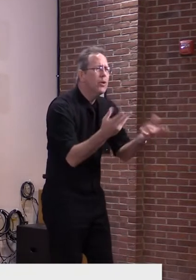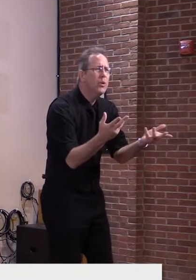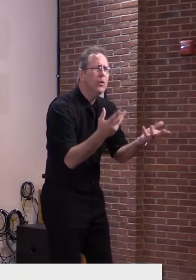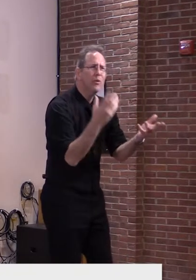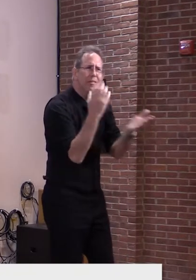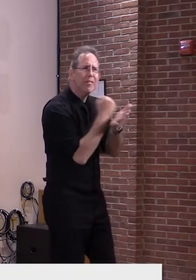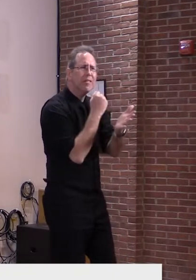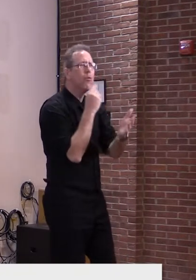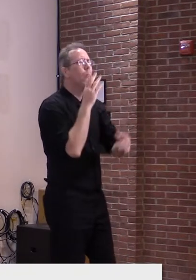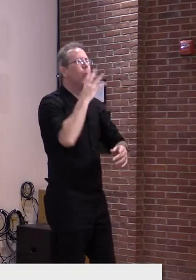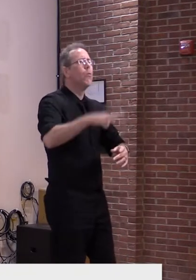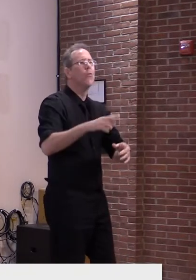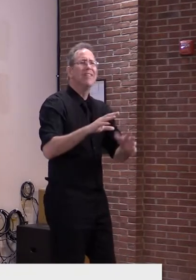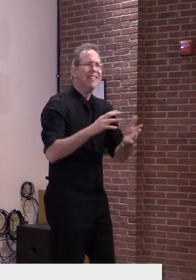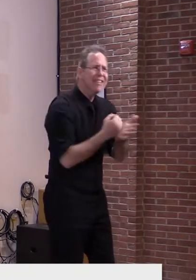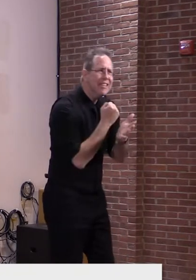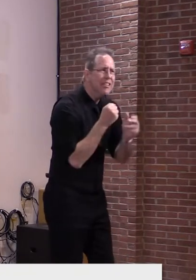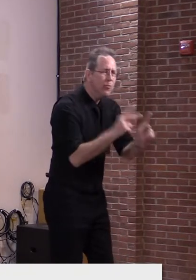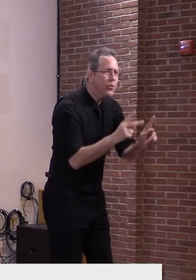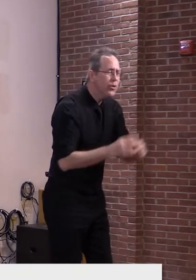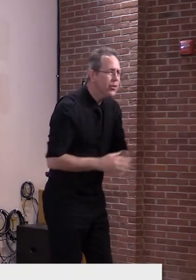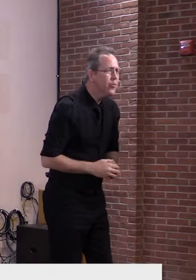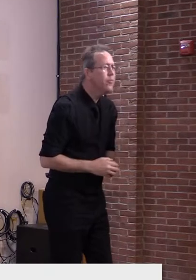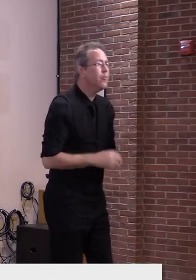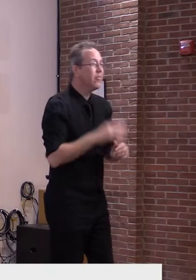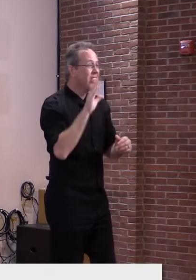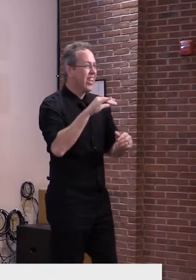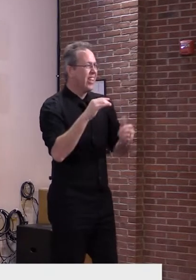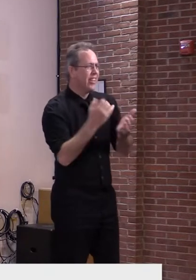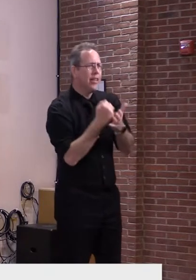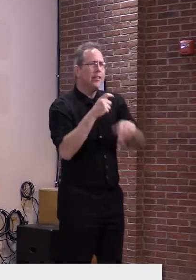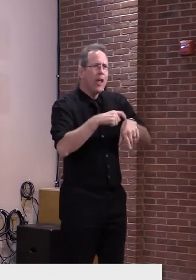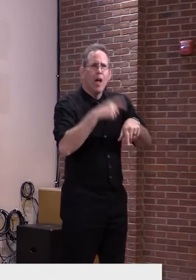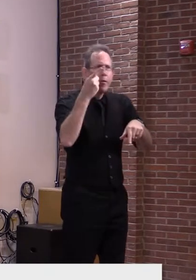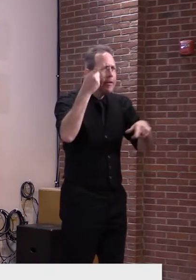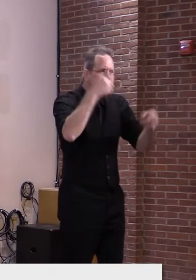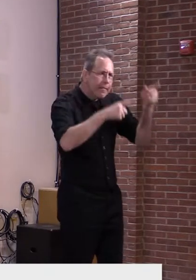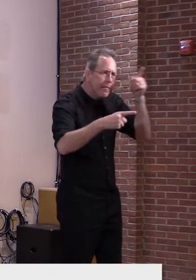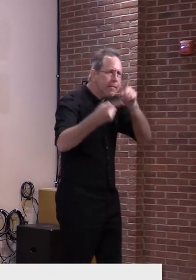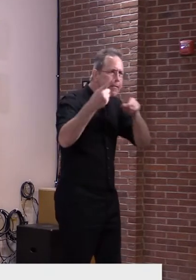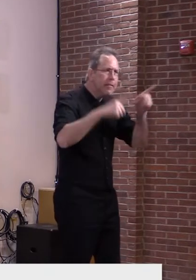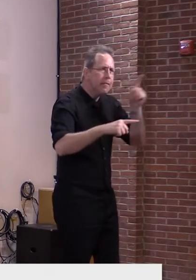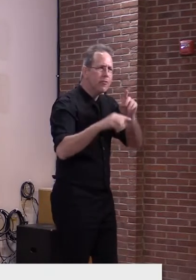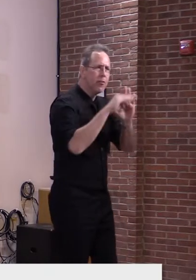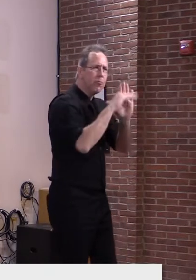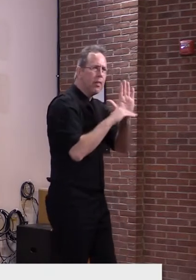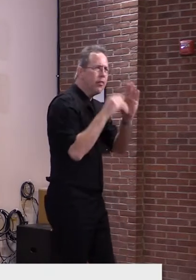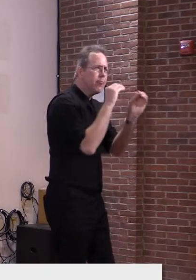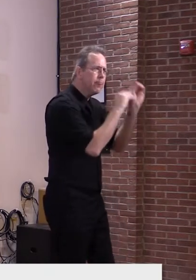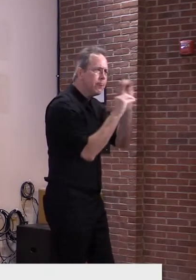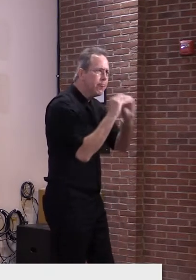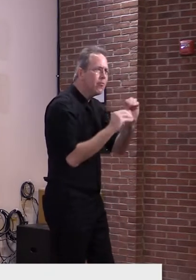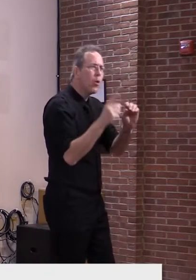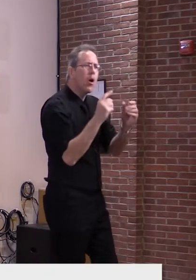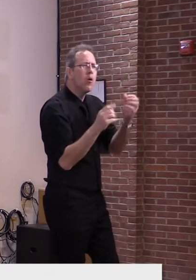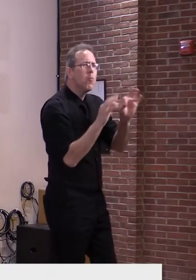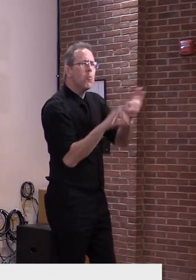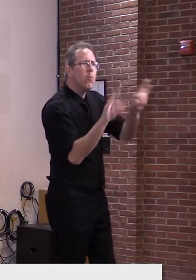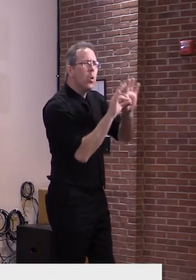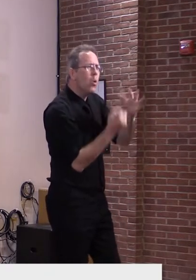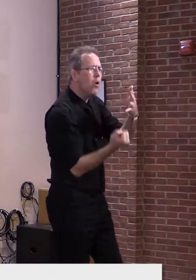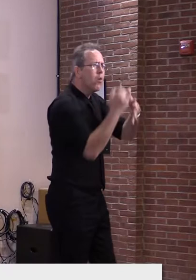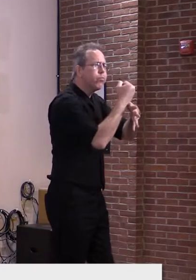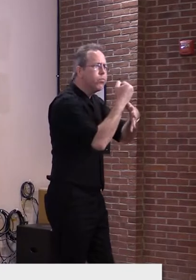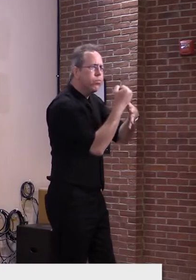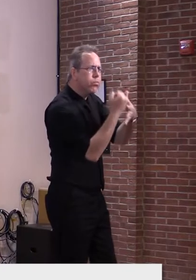there's still time to come together to make sure we are prioritizing long-term growth over short-term